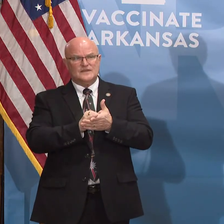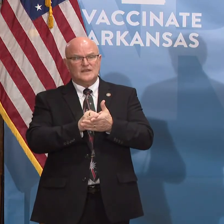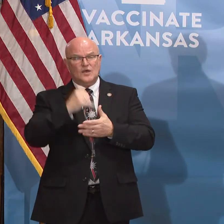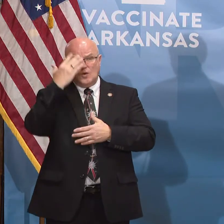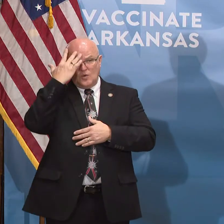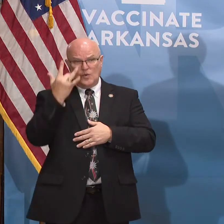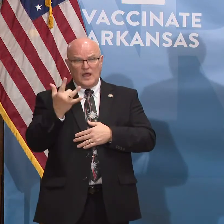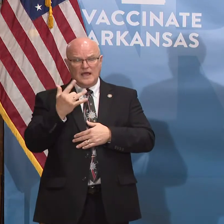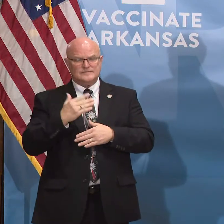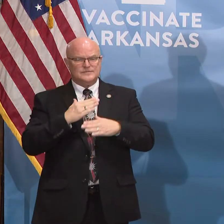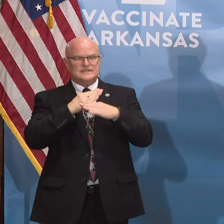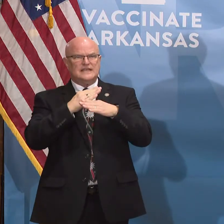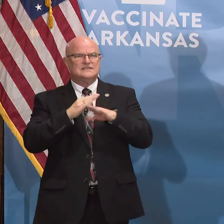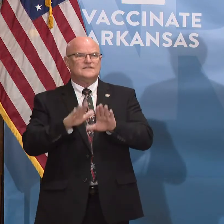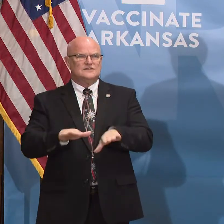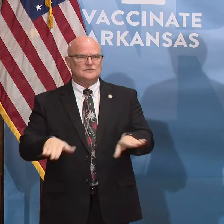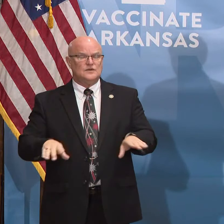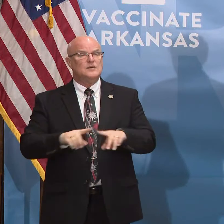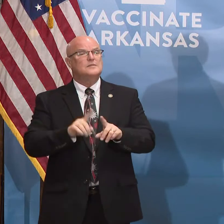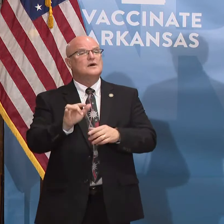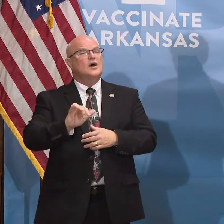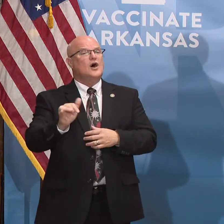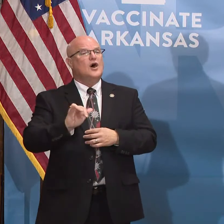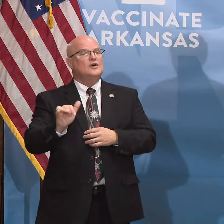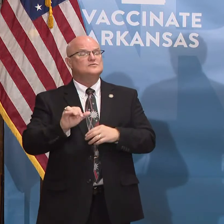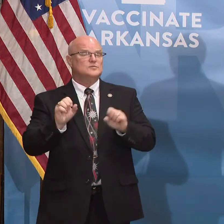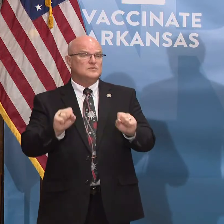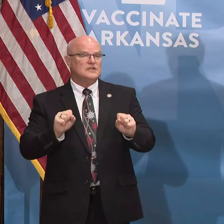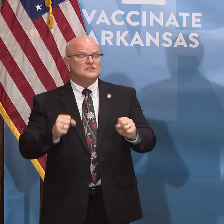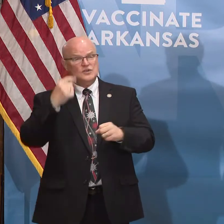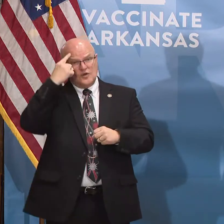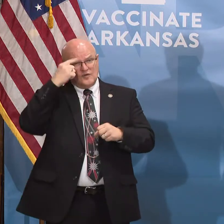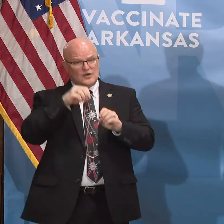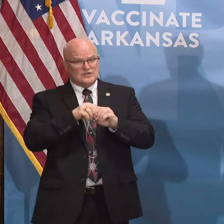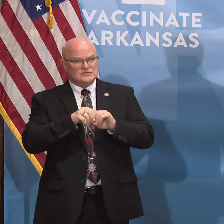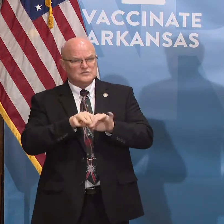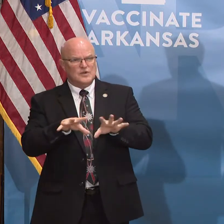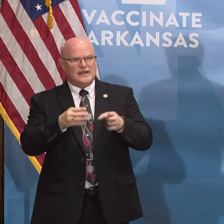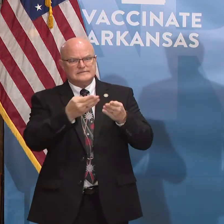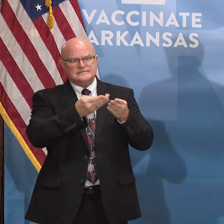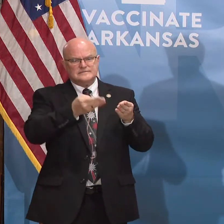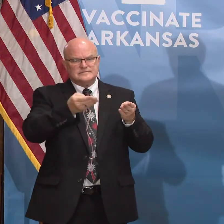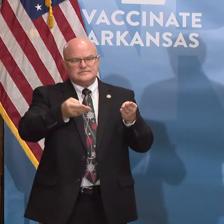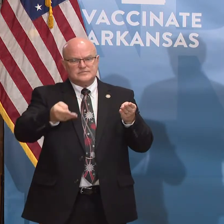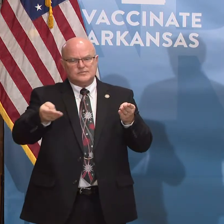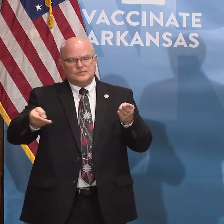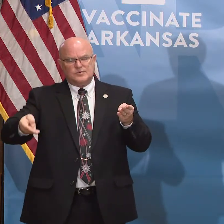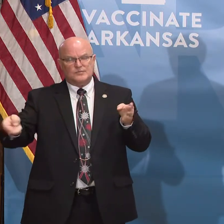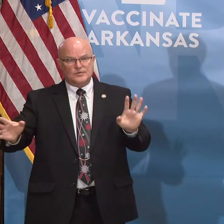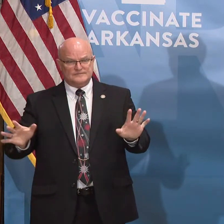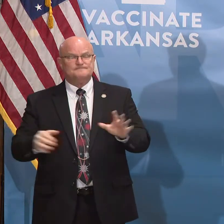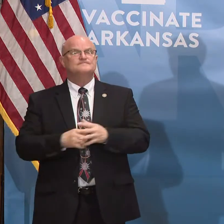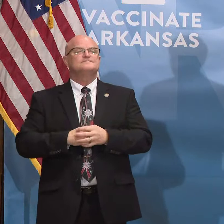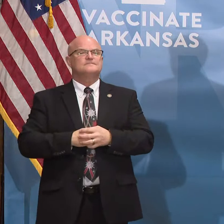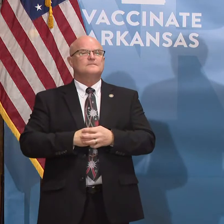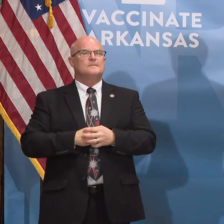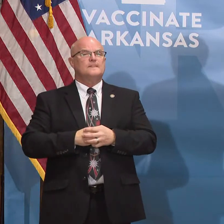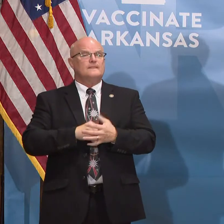because of protection of the children, but also the potential for spreading it more broadly. In terms of